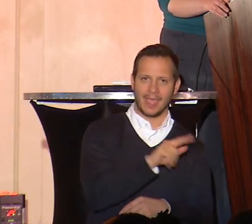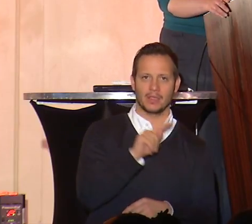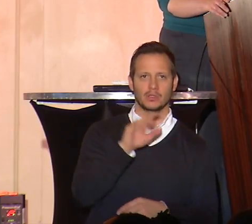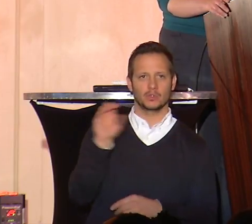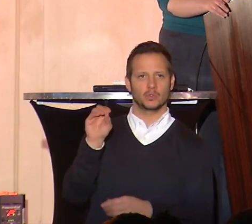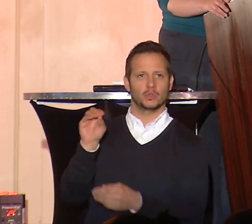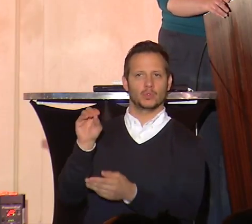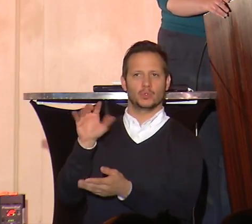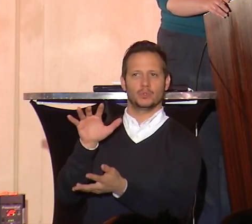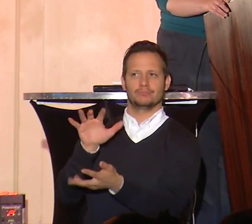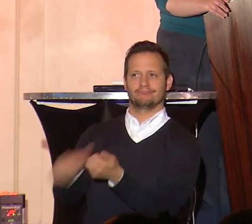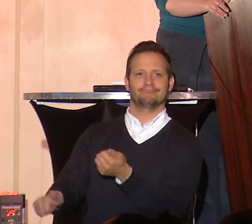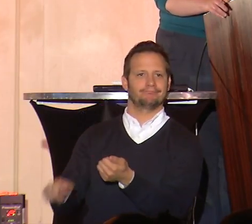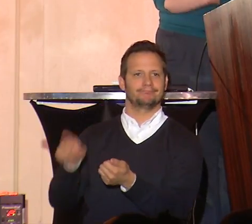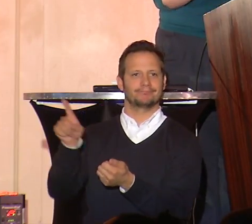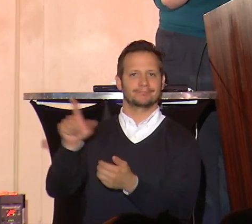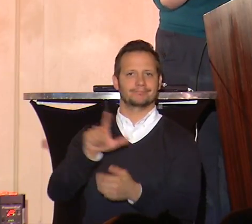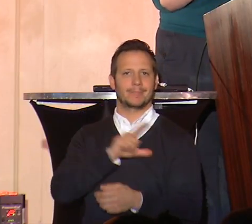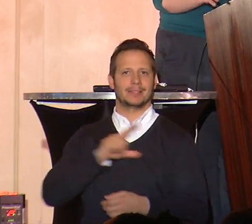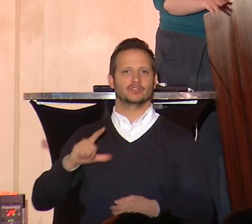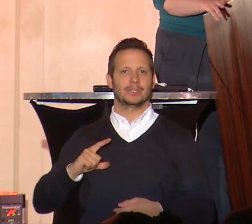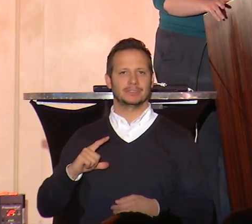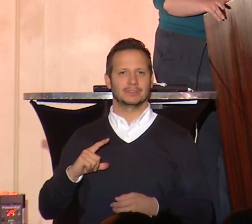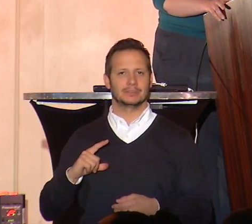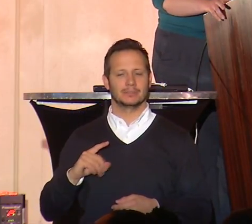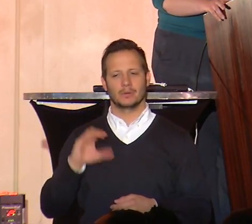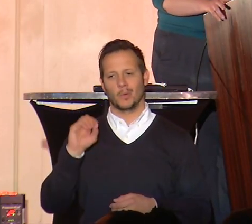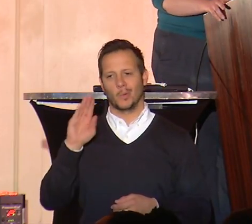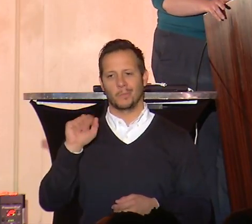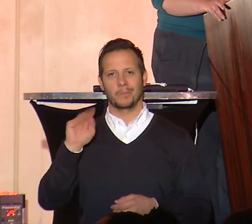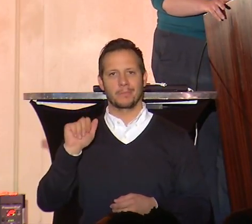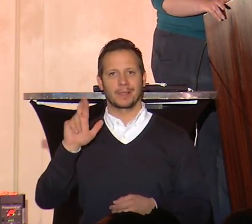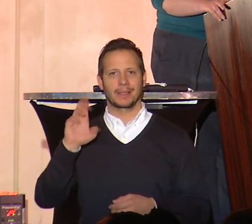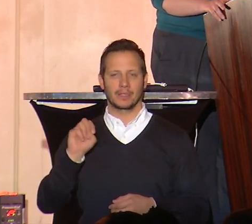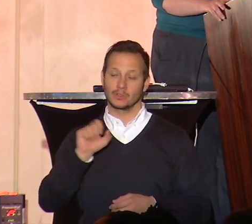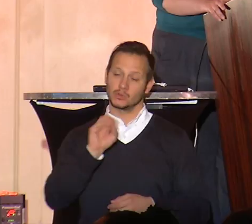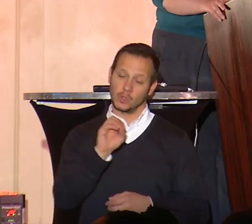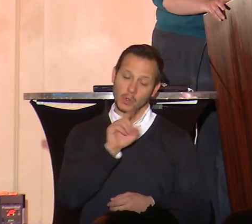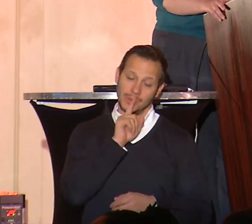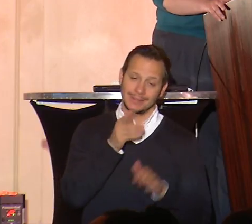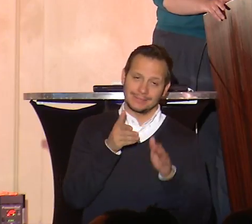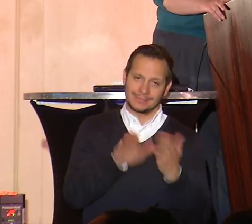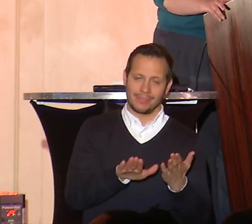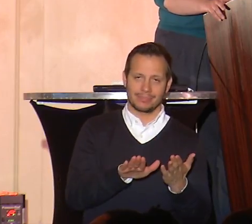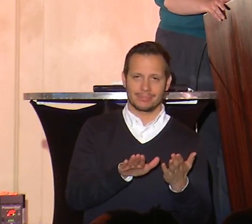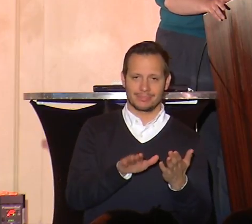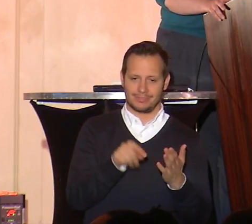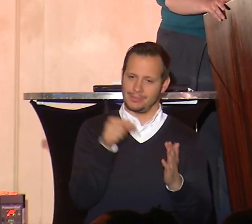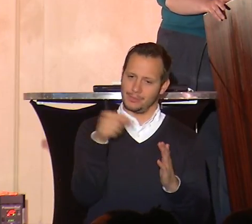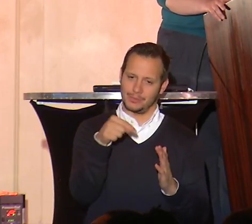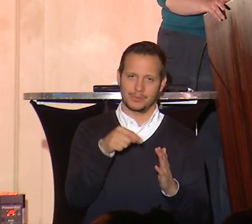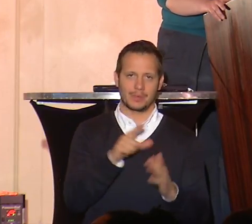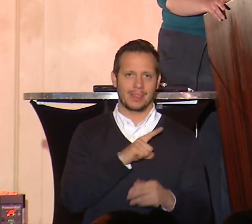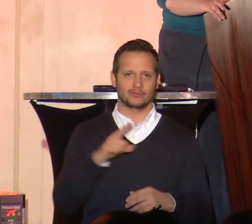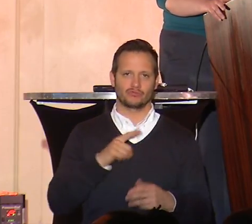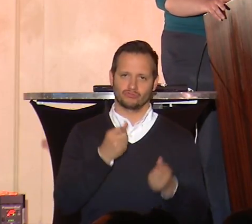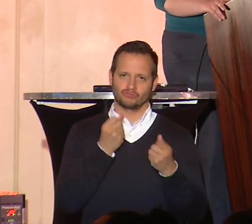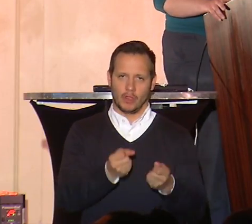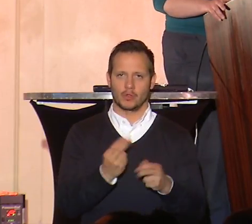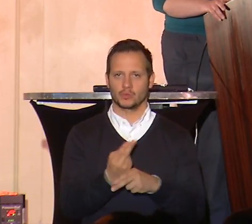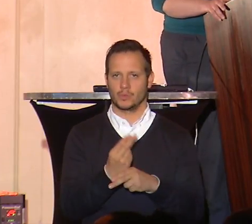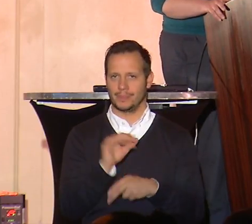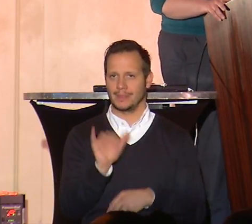piece of legislation. So the death taboo is really strong in our culture. And the last thing, so